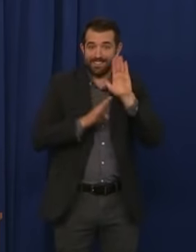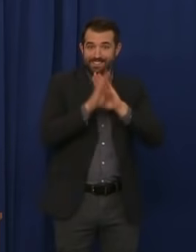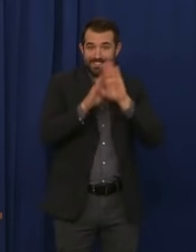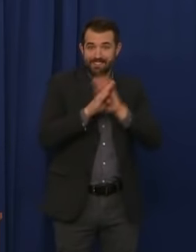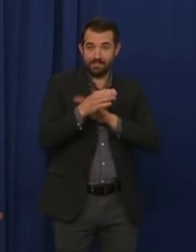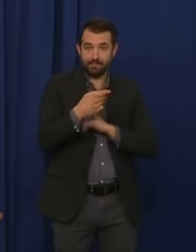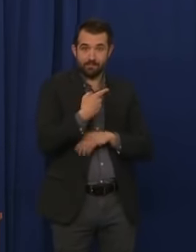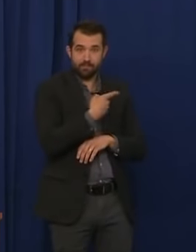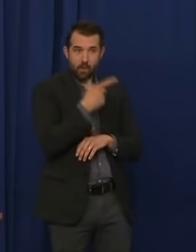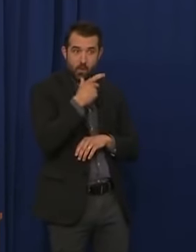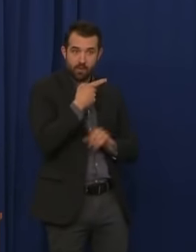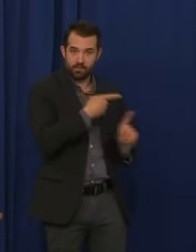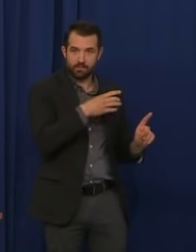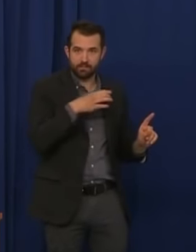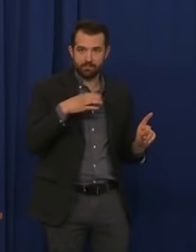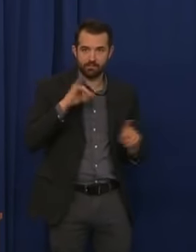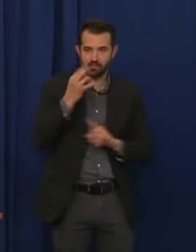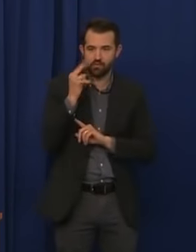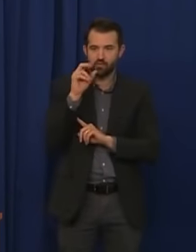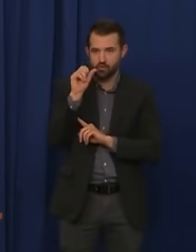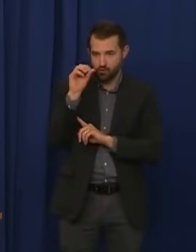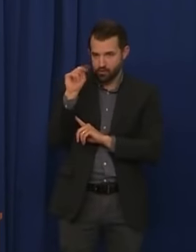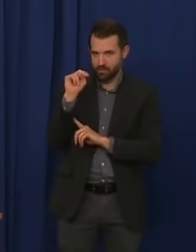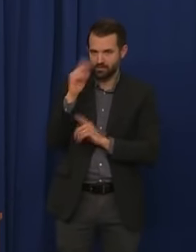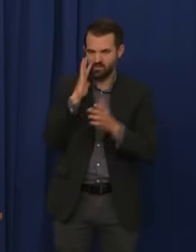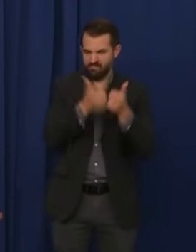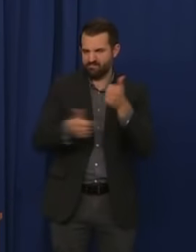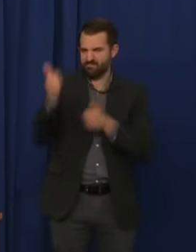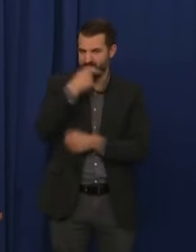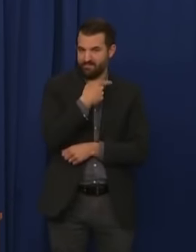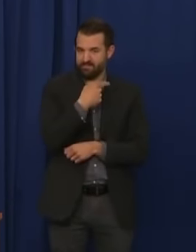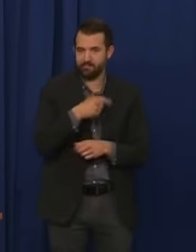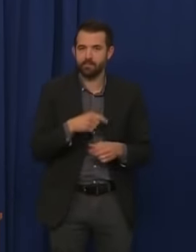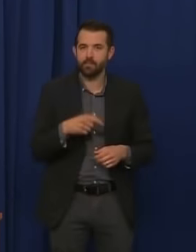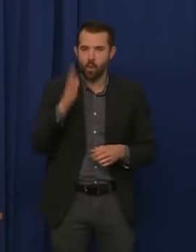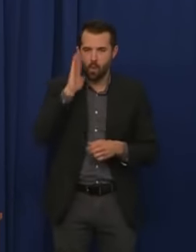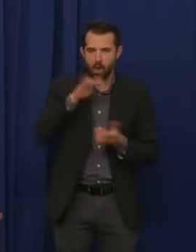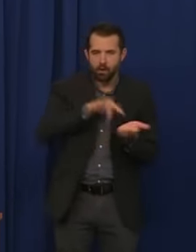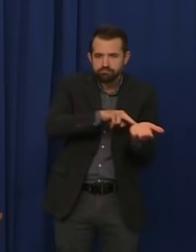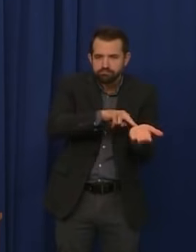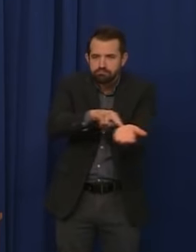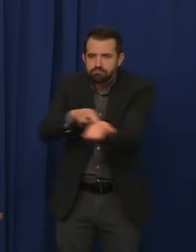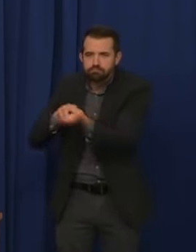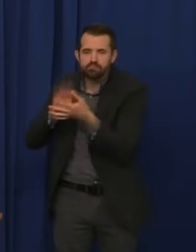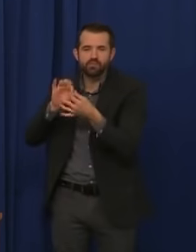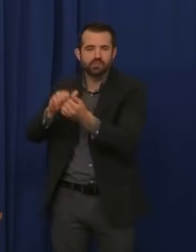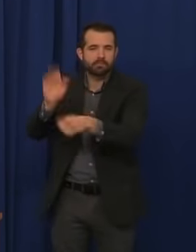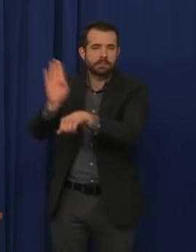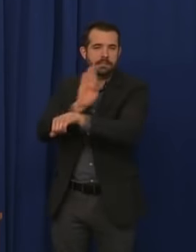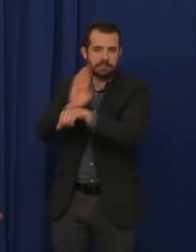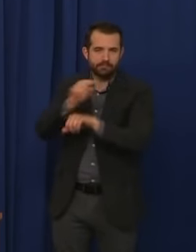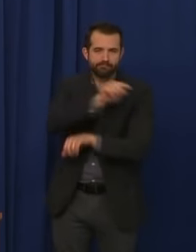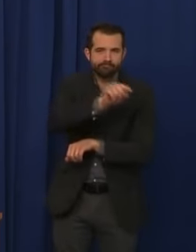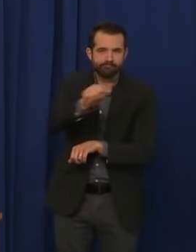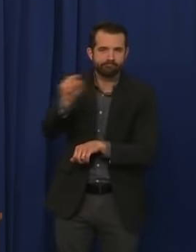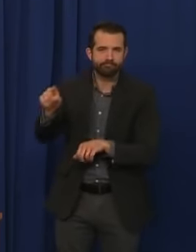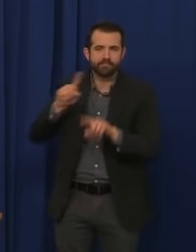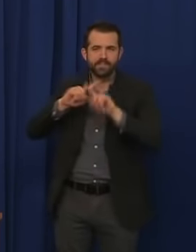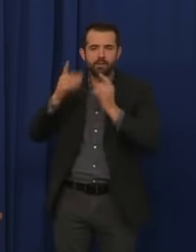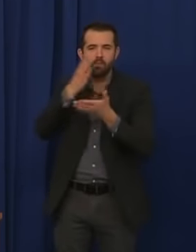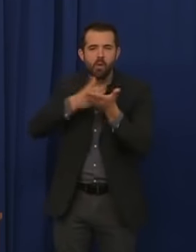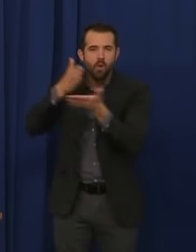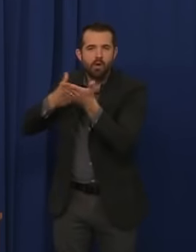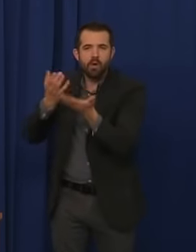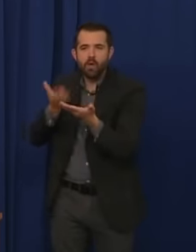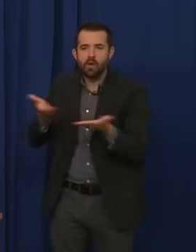Heather Johnson over in the corner, will solicit from industries and various sectors of Maine's economy their